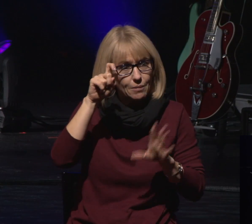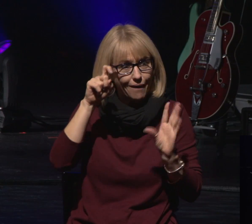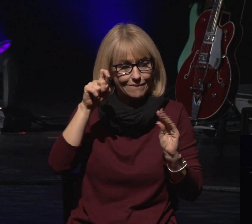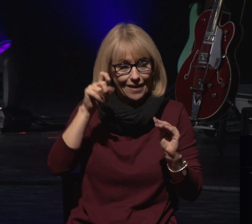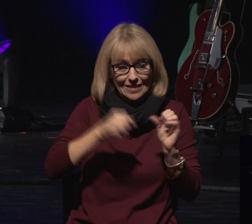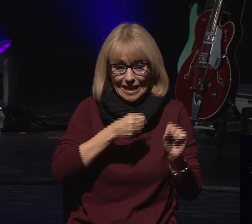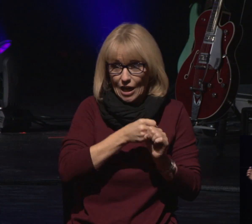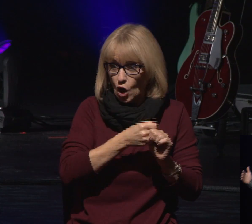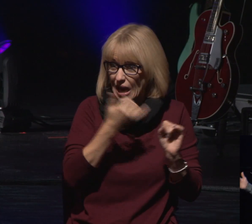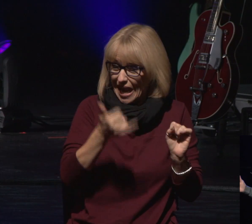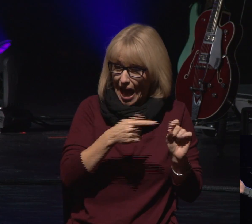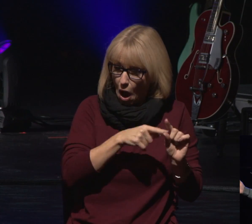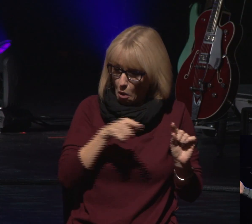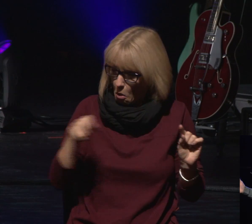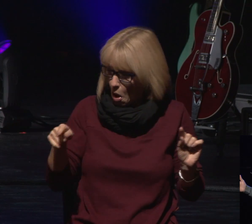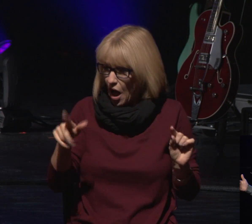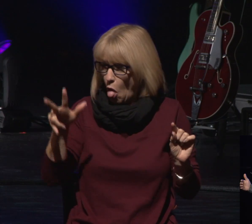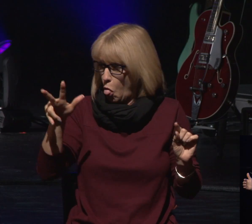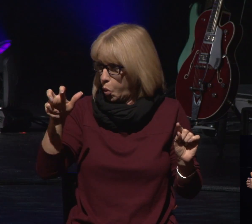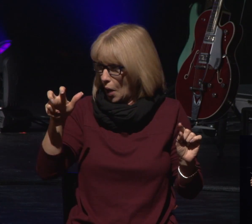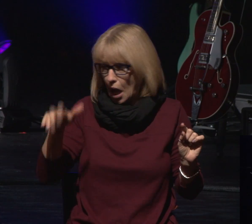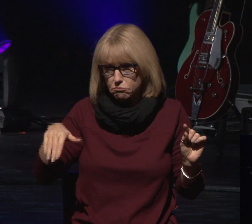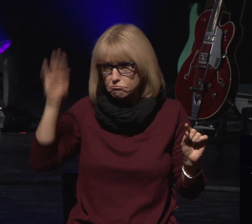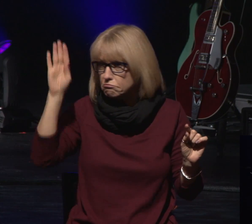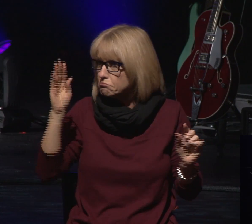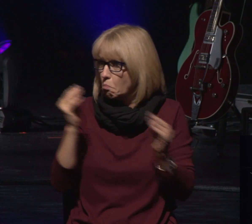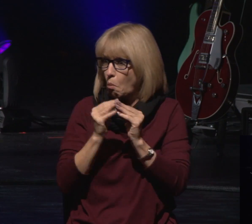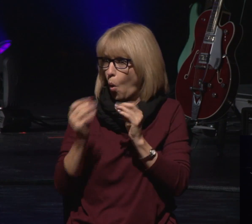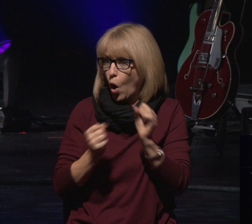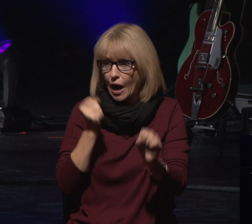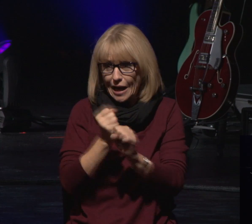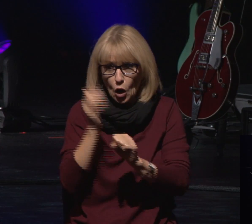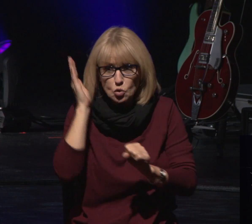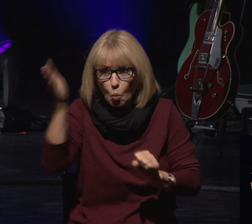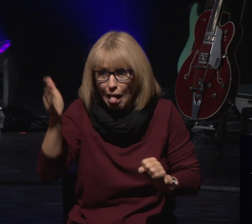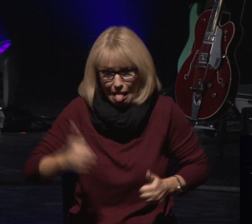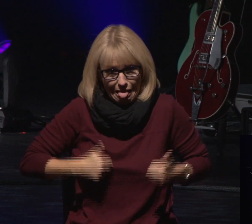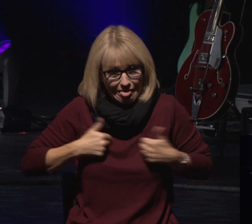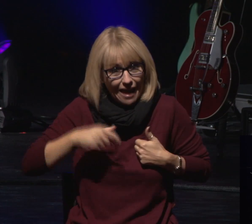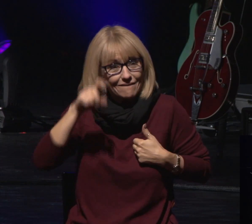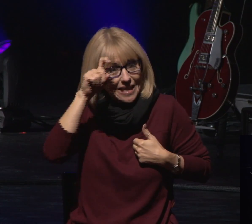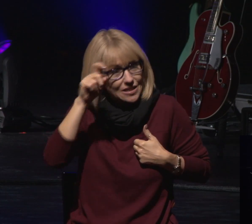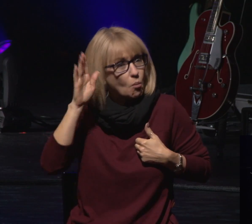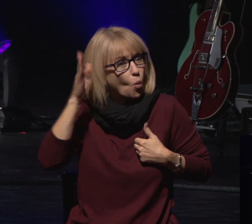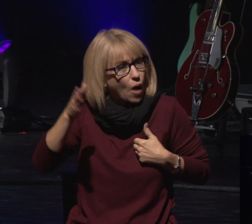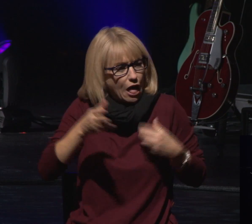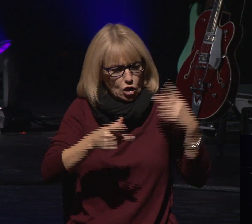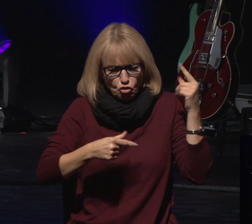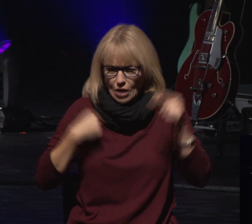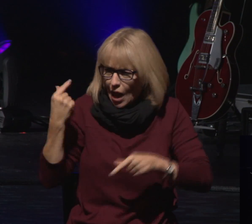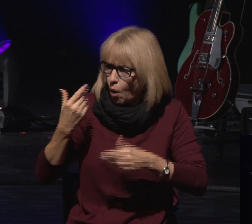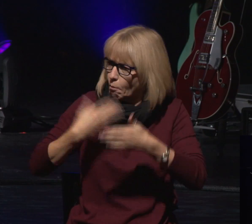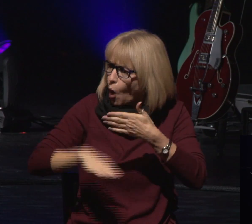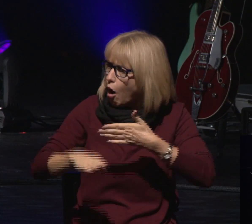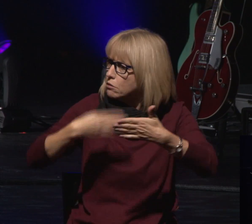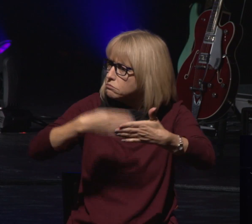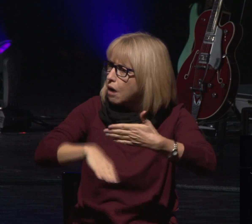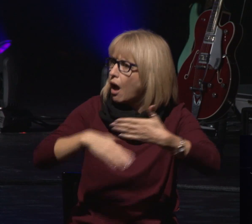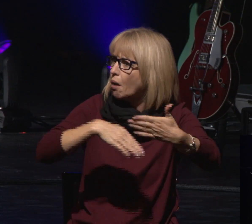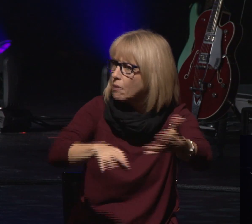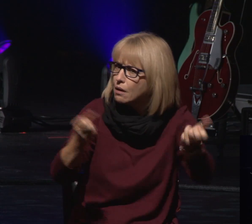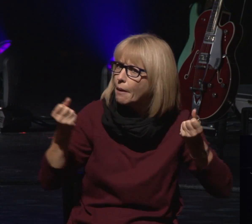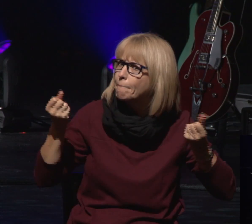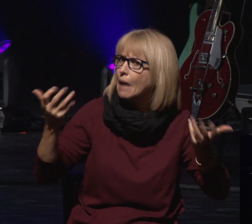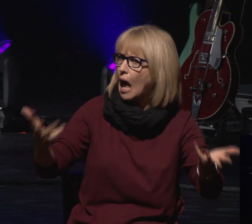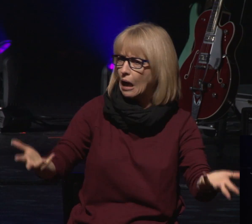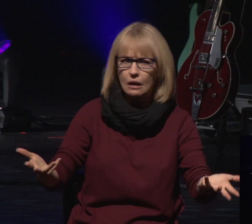almost another 300 plus years. For a long time, they were going to live generation after generation after generation. Now, at the